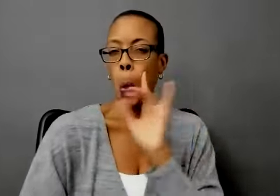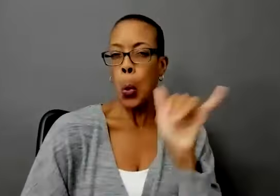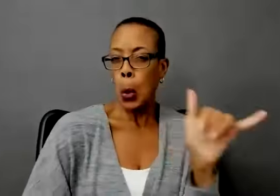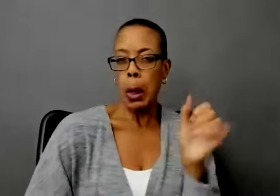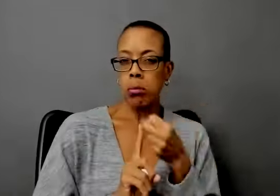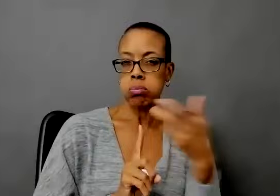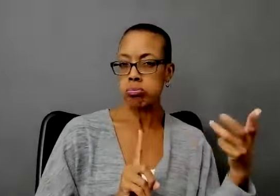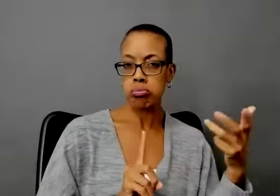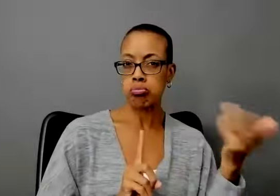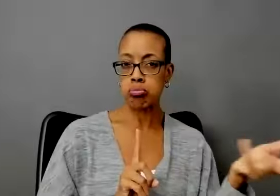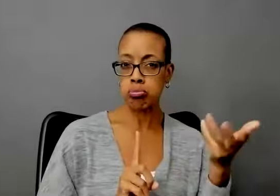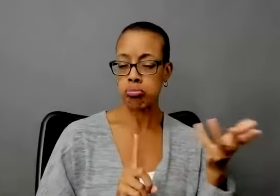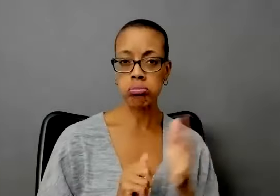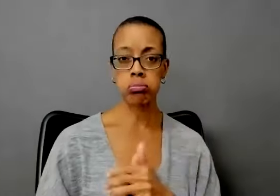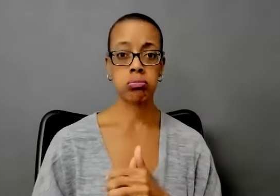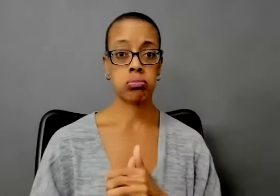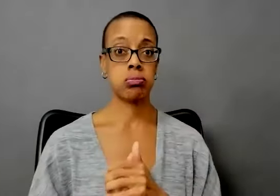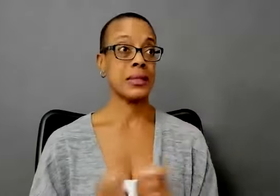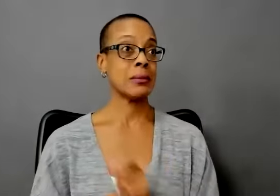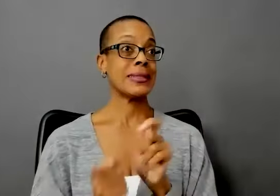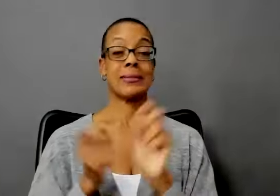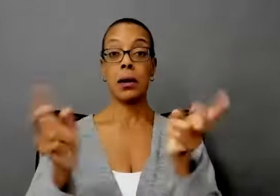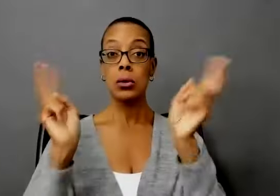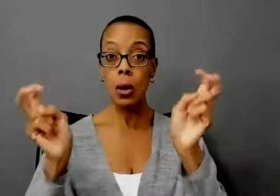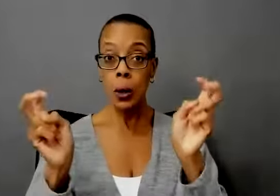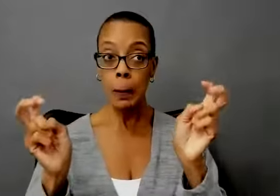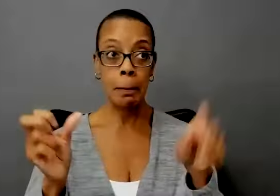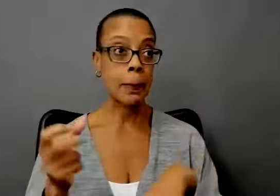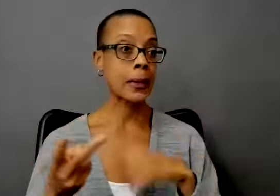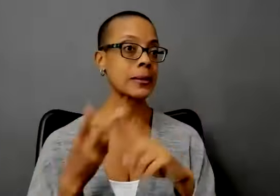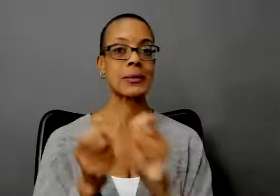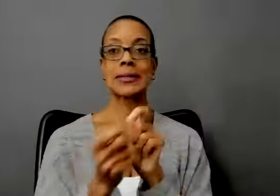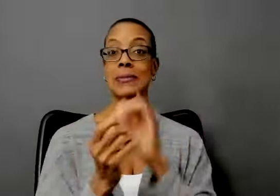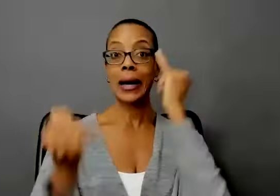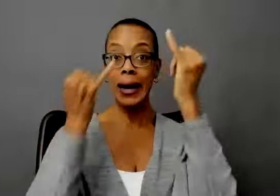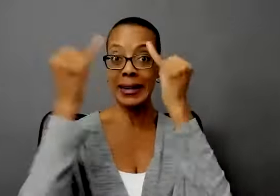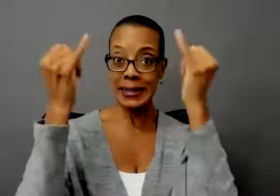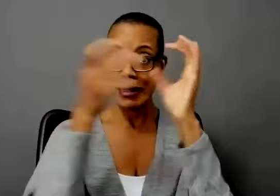like, are there some topics or some ideas that come to mind around that?